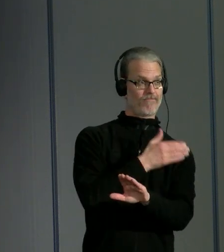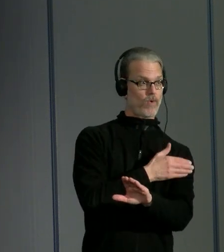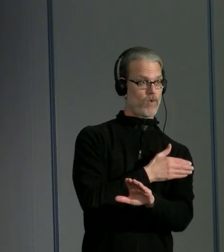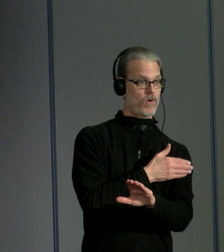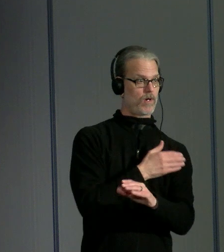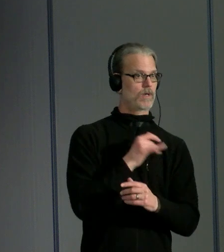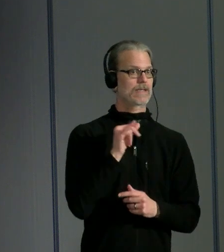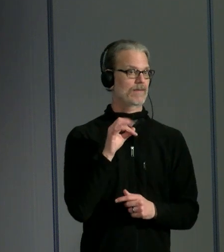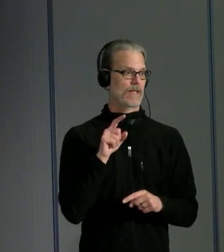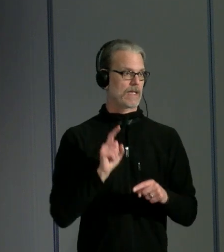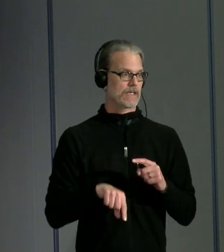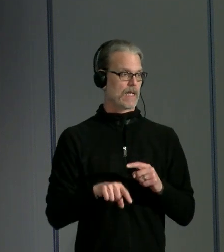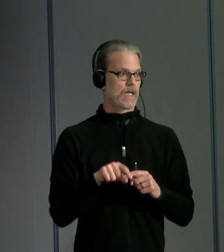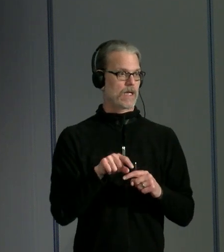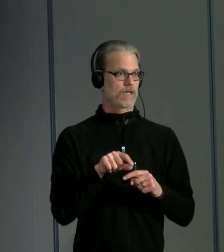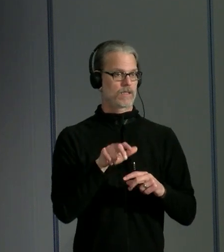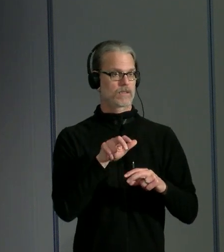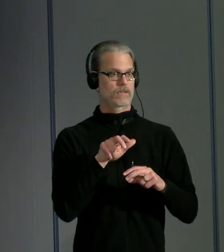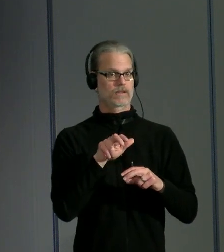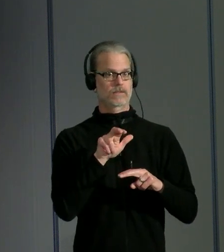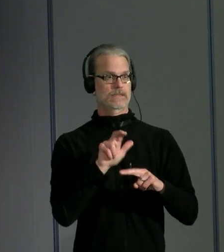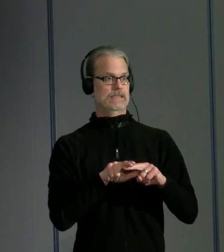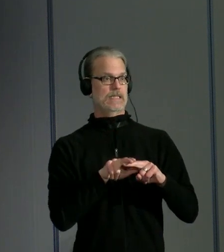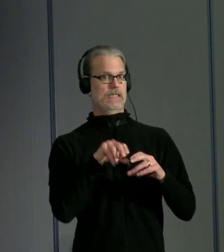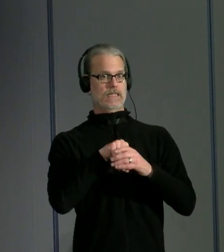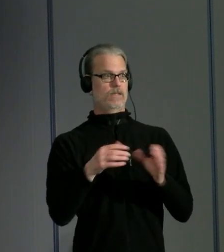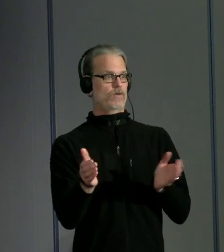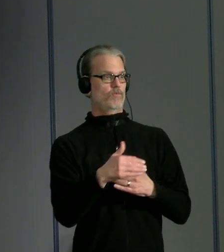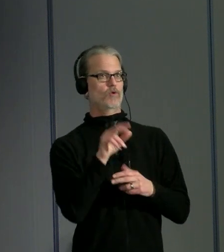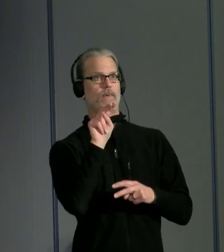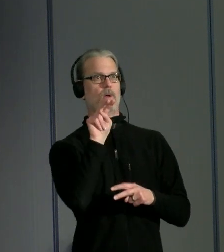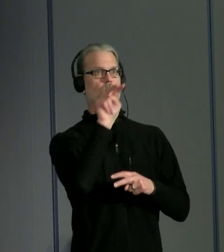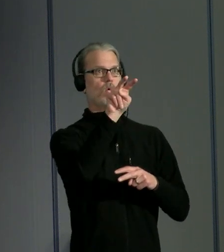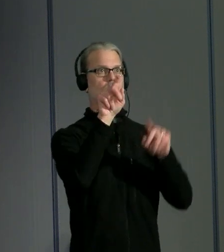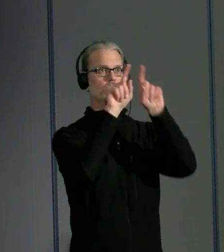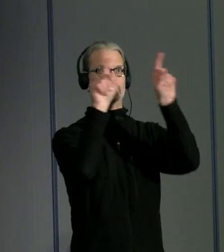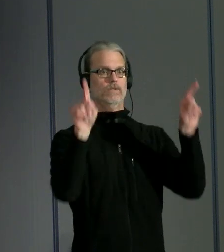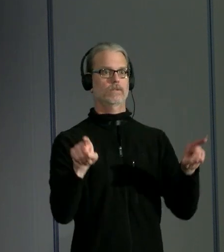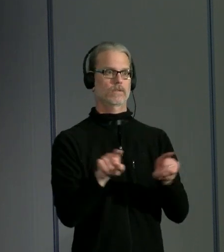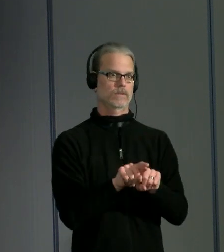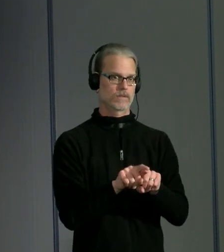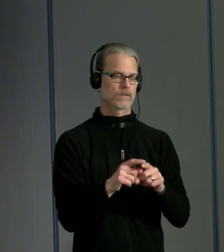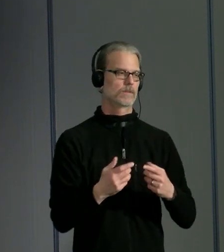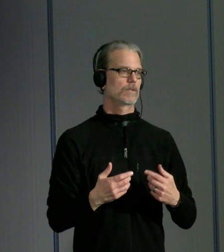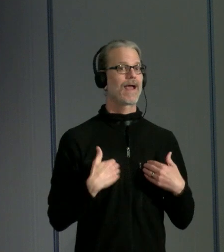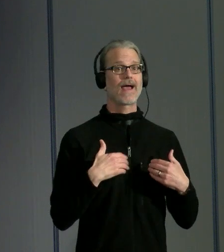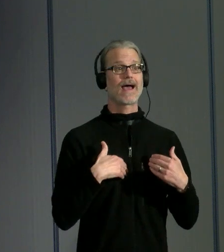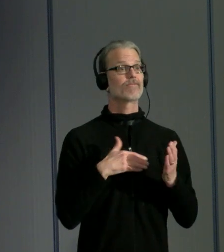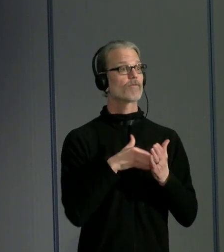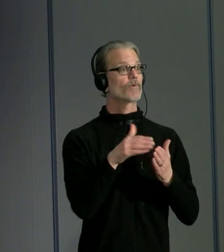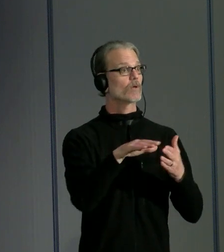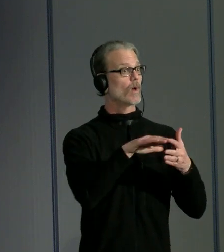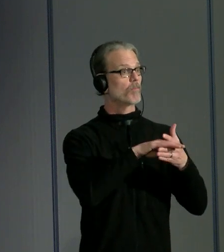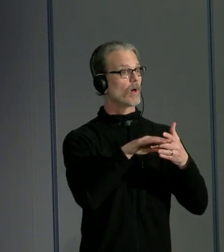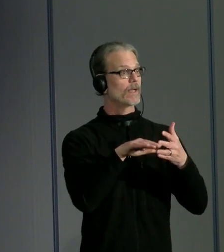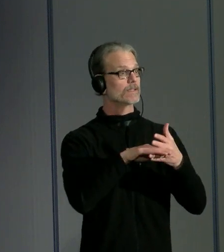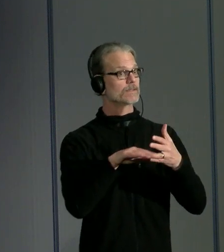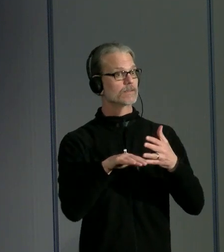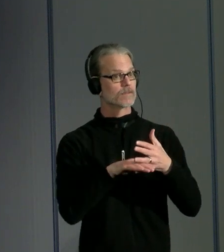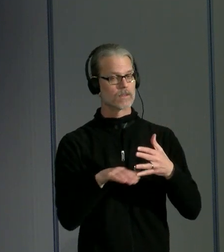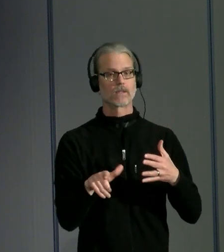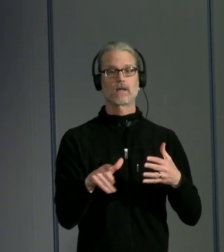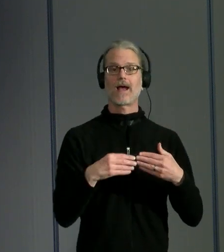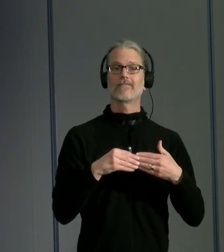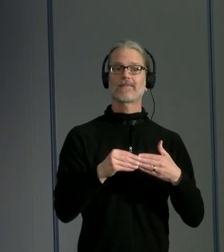sit in a place where they can readily view the slides, permitting self-regulated breaks, flexible seating,